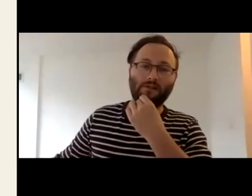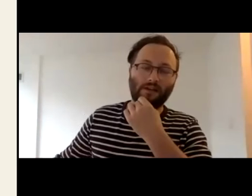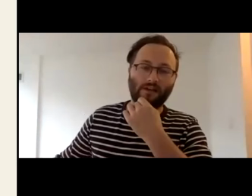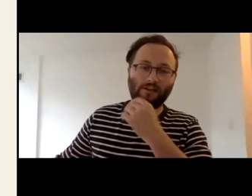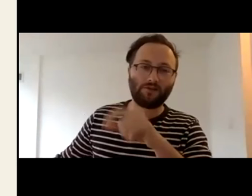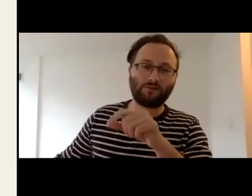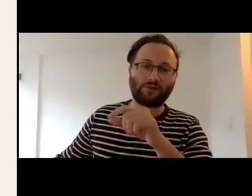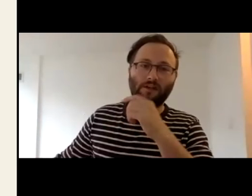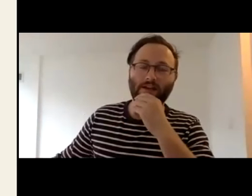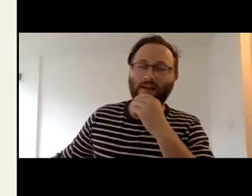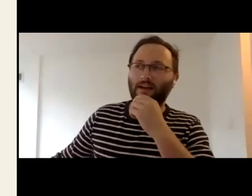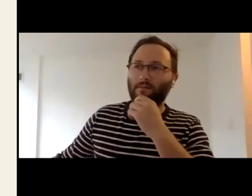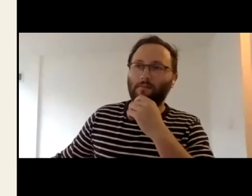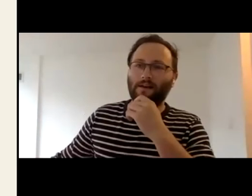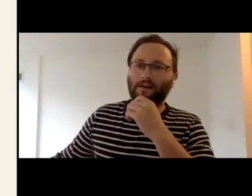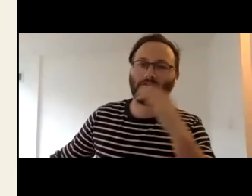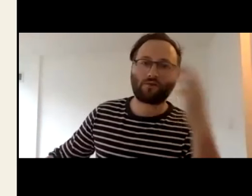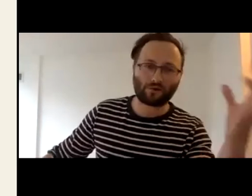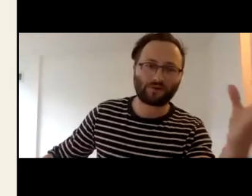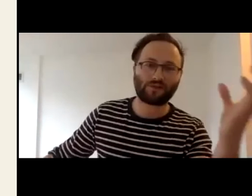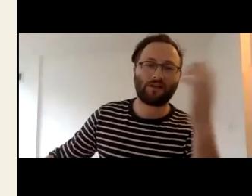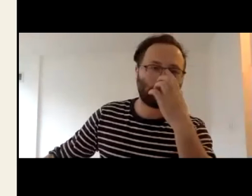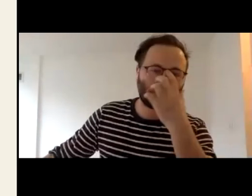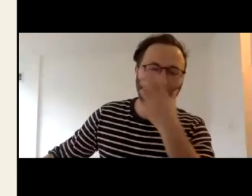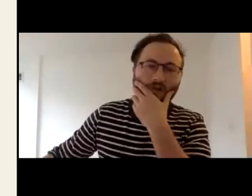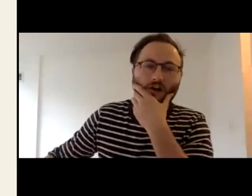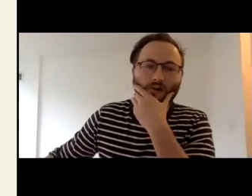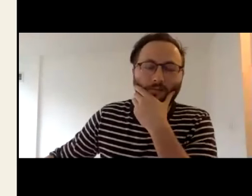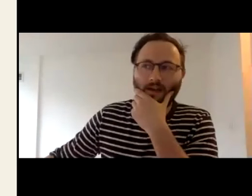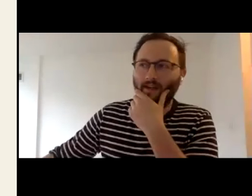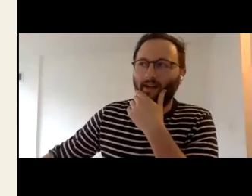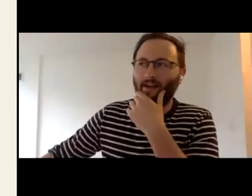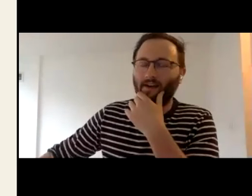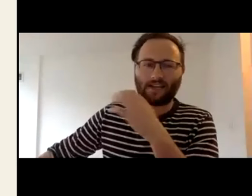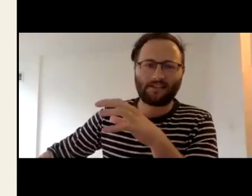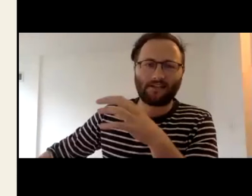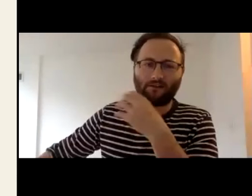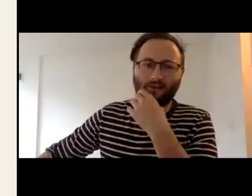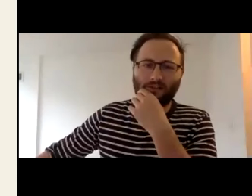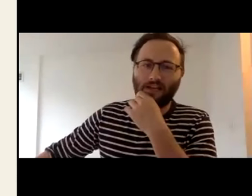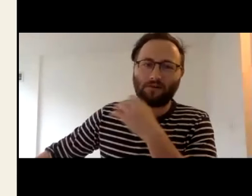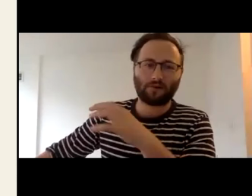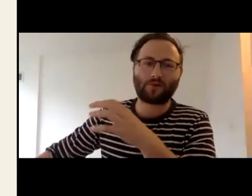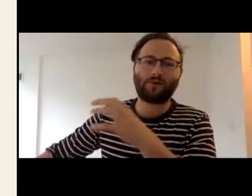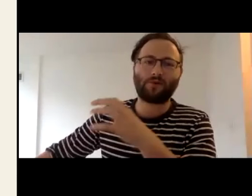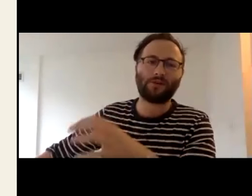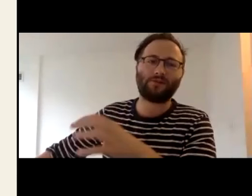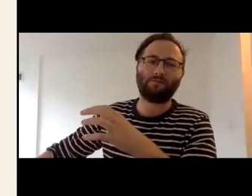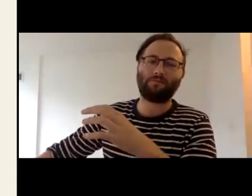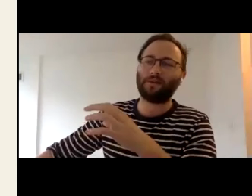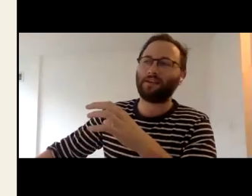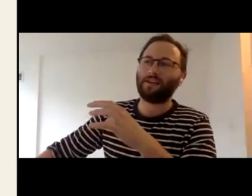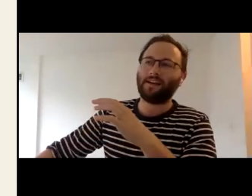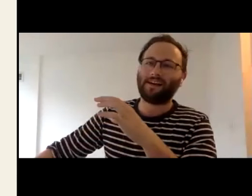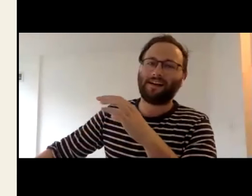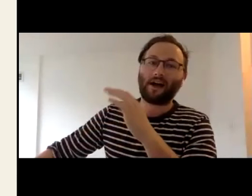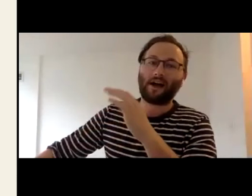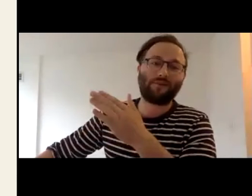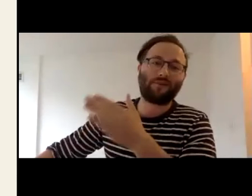sound cues, of course, Murphy's Law, I tested it earlier today and it wasn't working with my Zoom, but